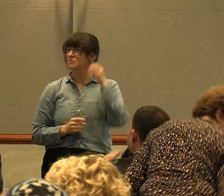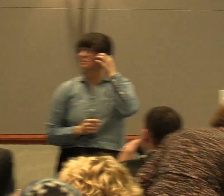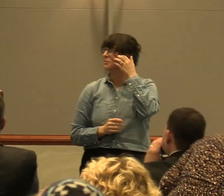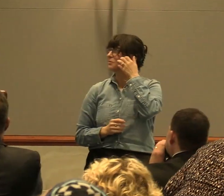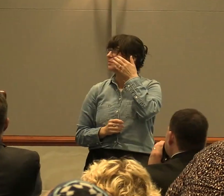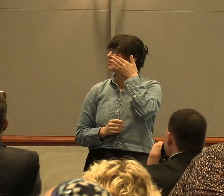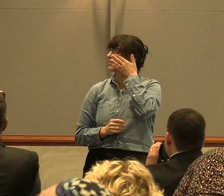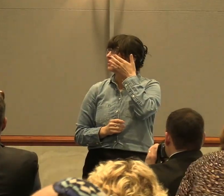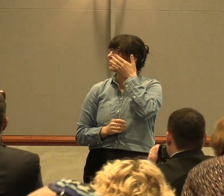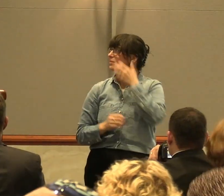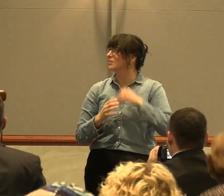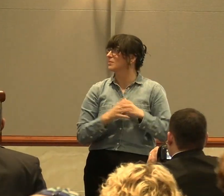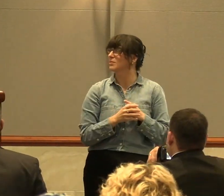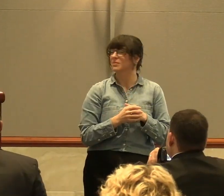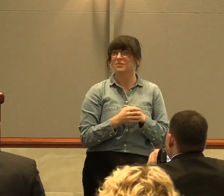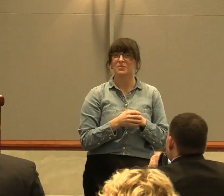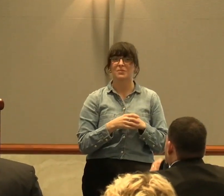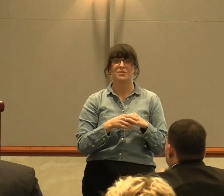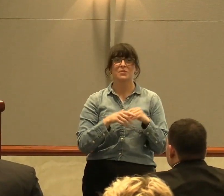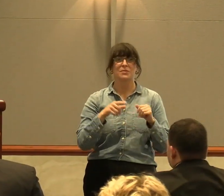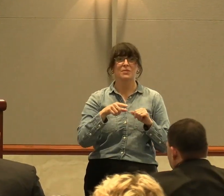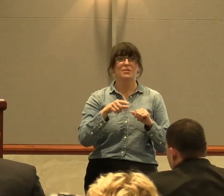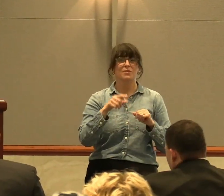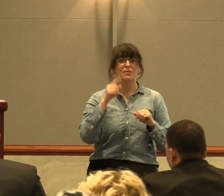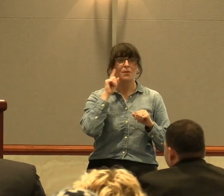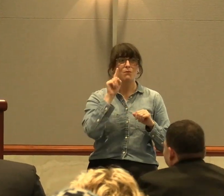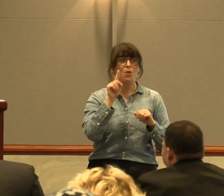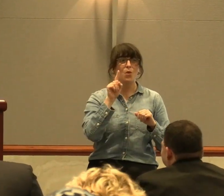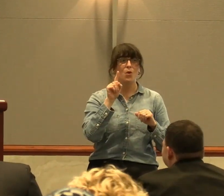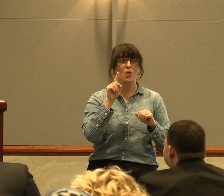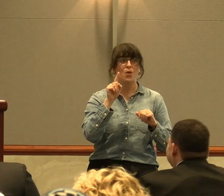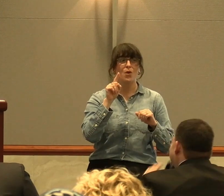In my house, that was not the tzedakah box, it was the pushki.